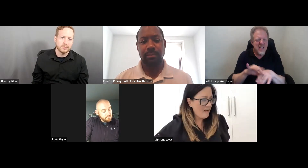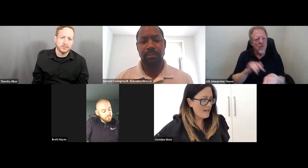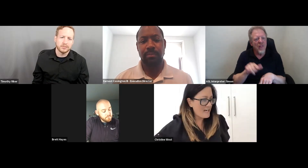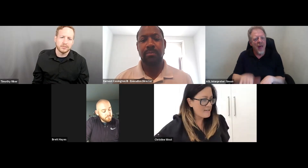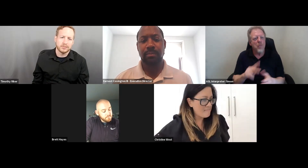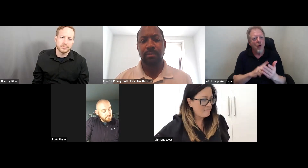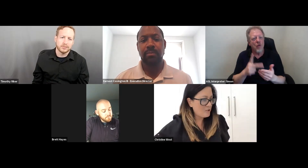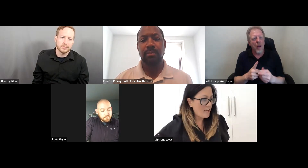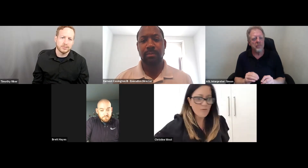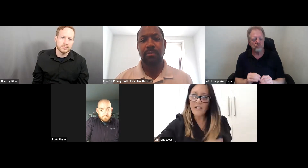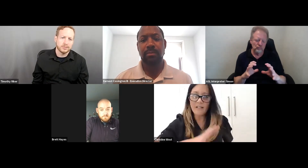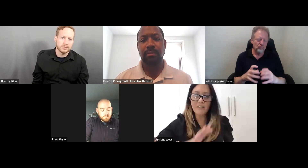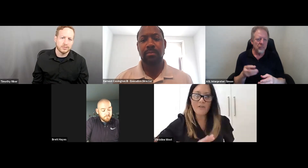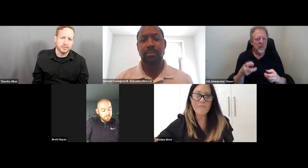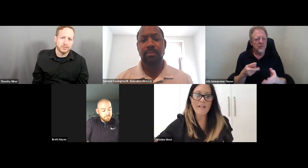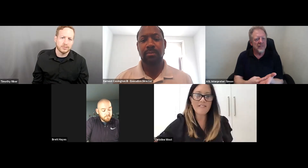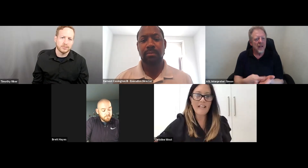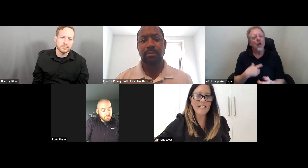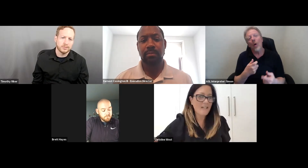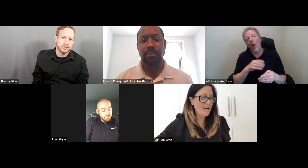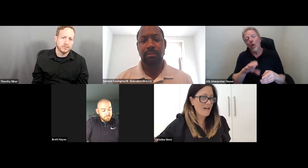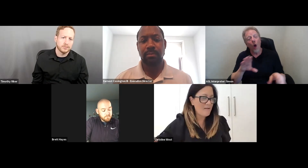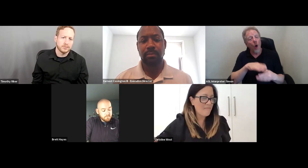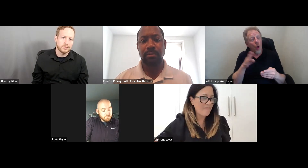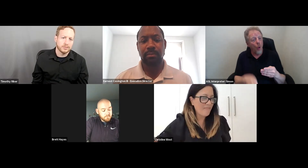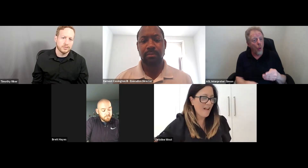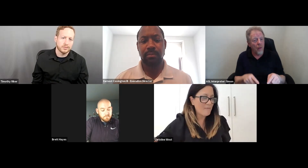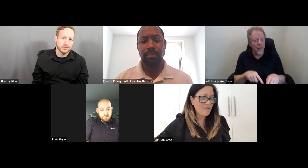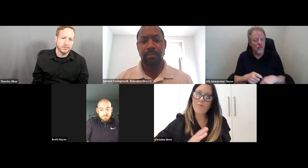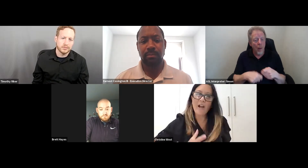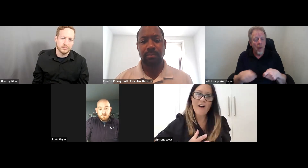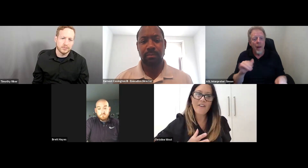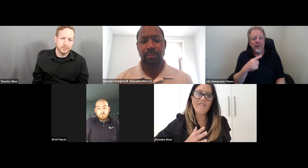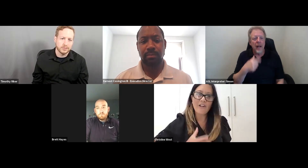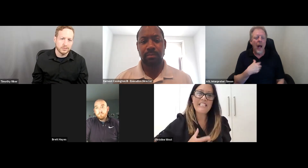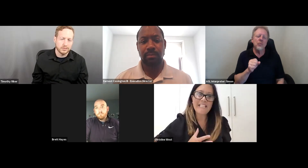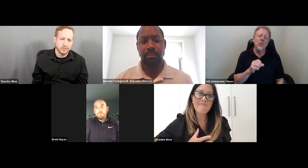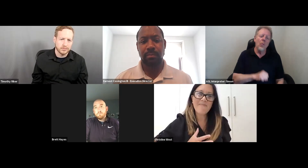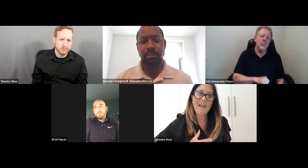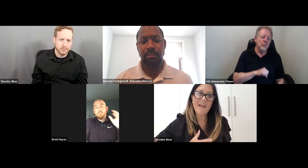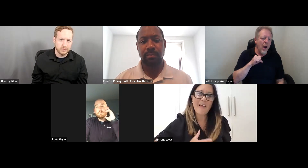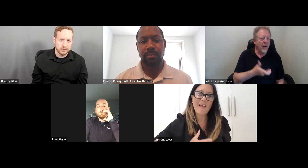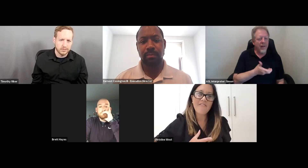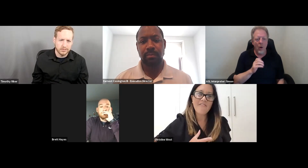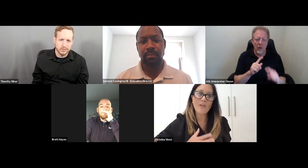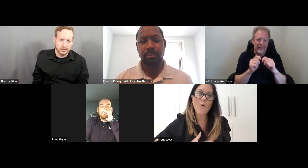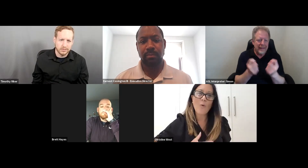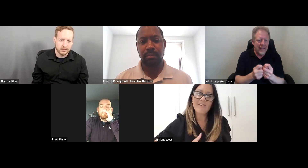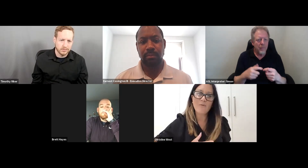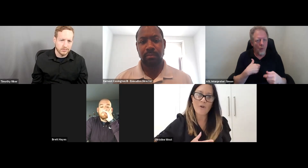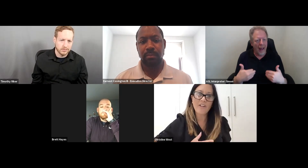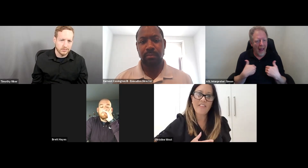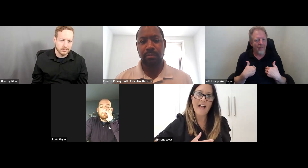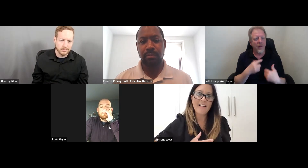about. So I just want to conclude by saying I'm so proud of our team that we have and